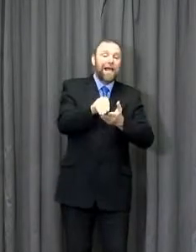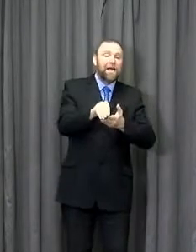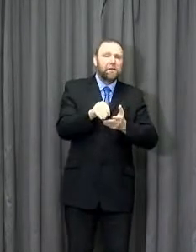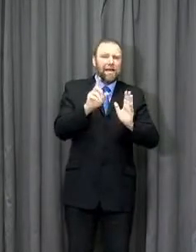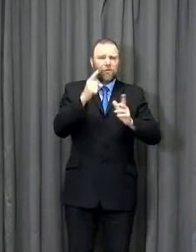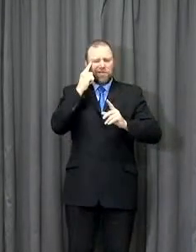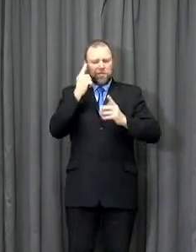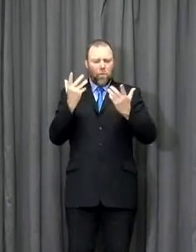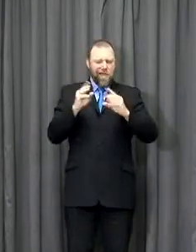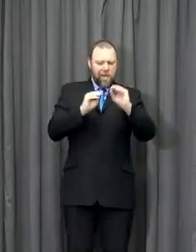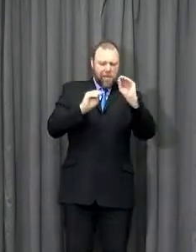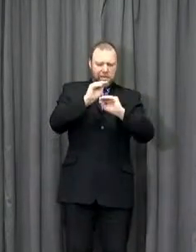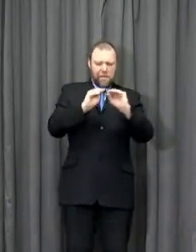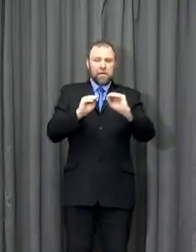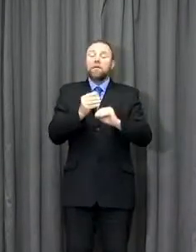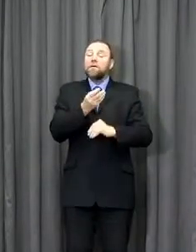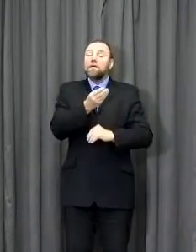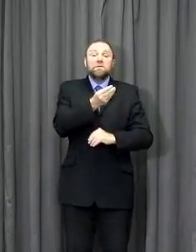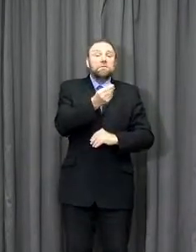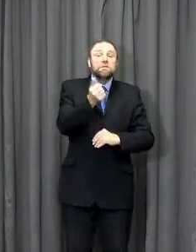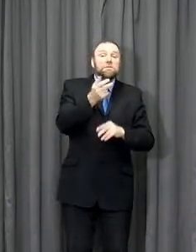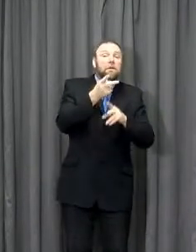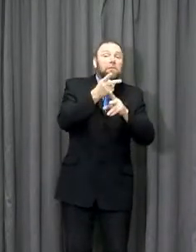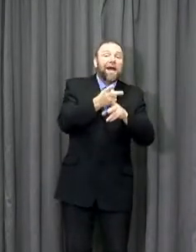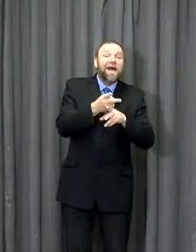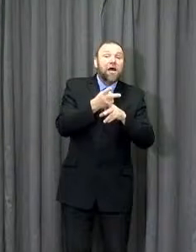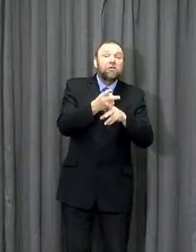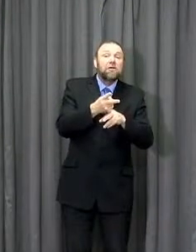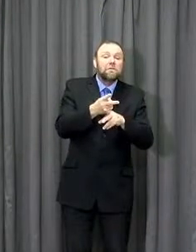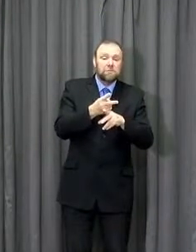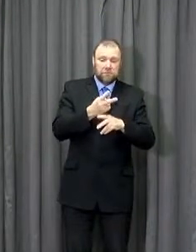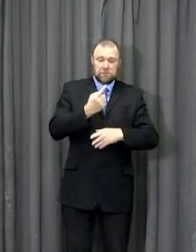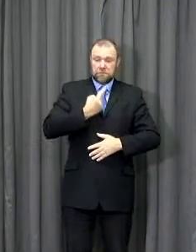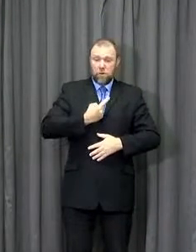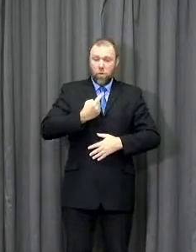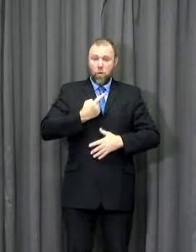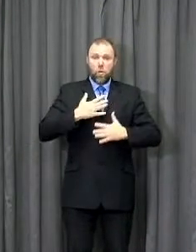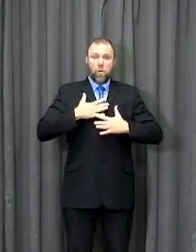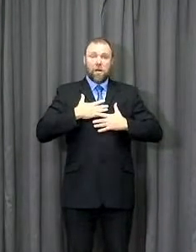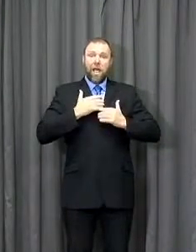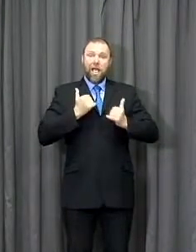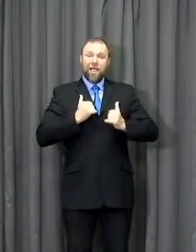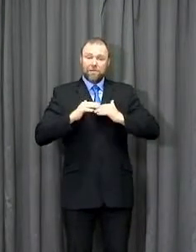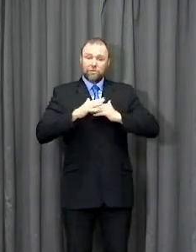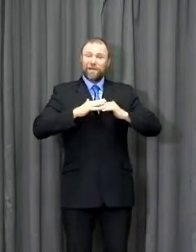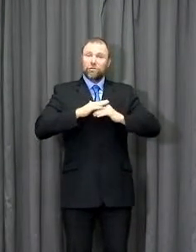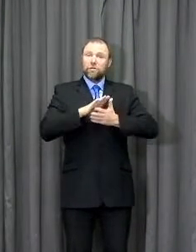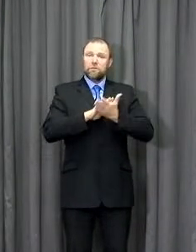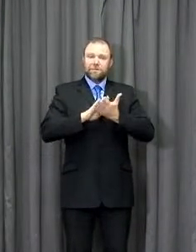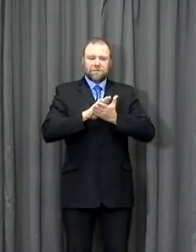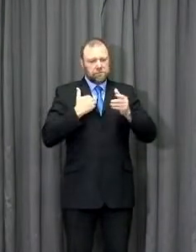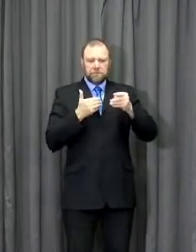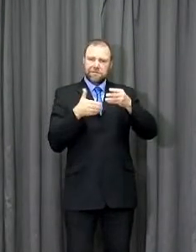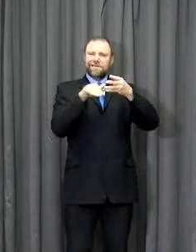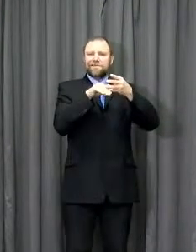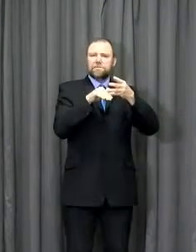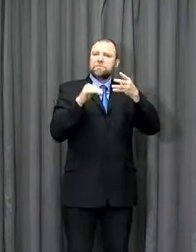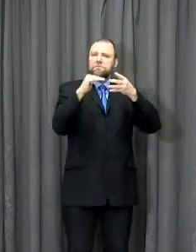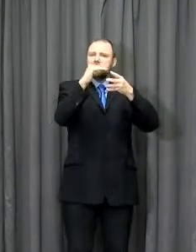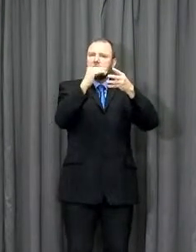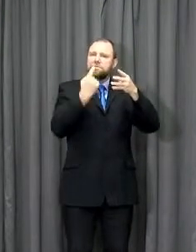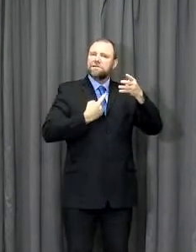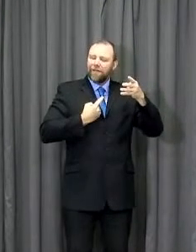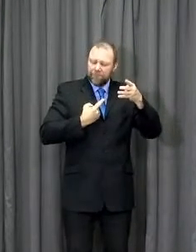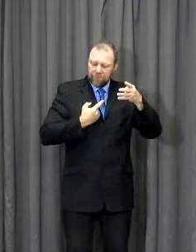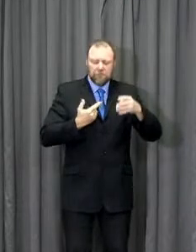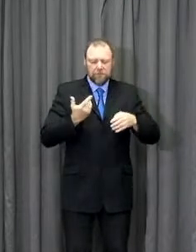list. Some carers, by virtue of their own health conditions, of course, will be, in a group by themselves. There